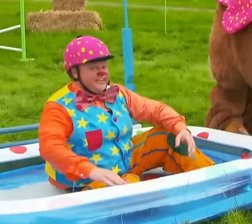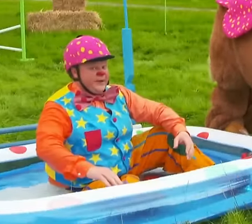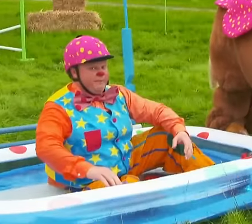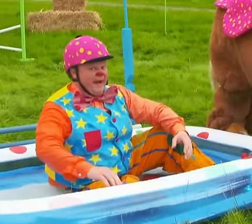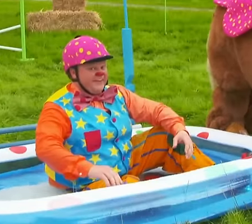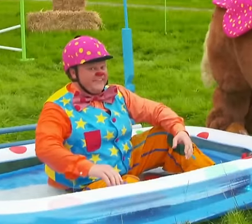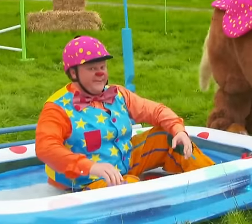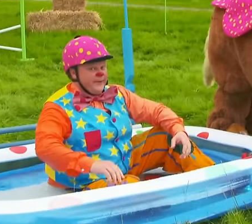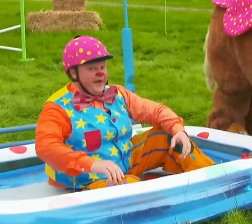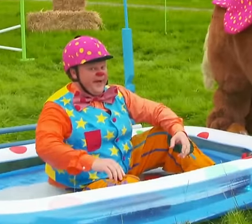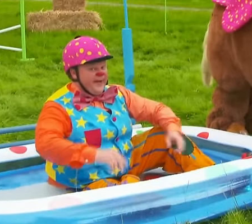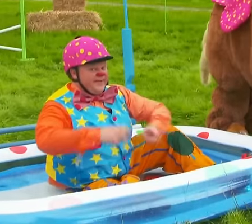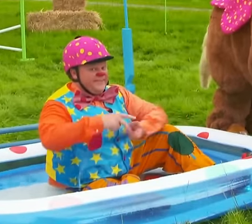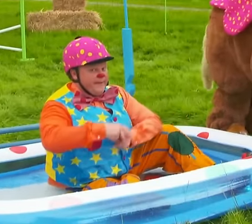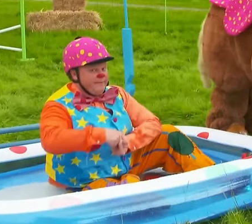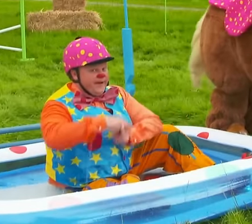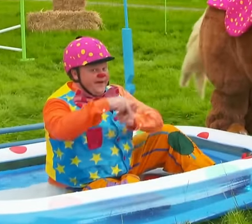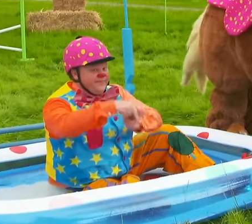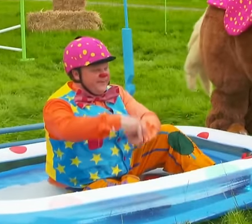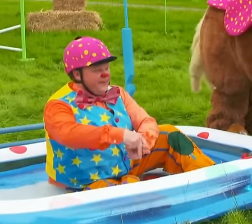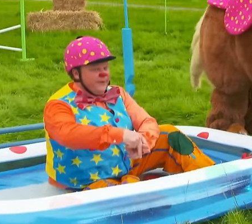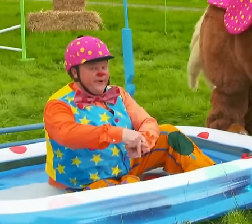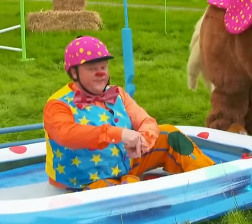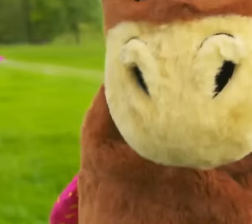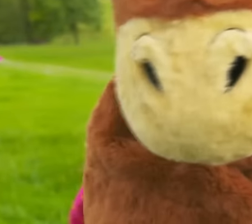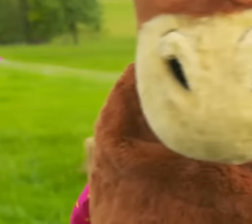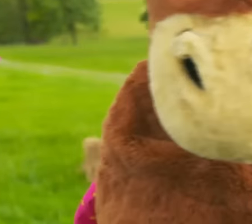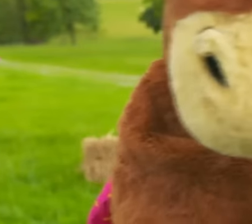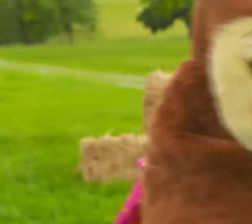you manage to jump over the water?